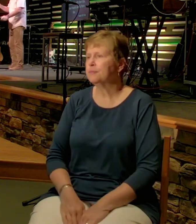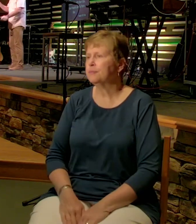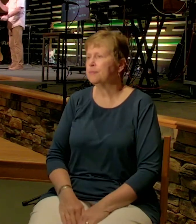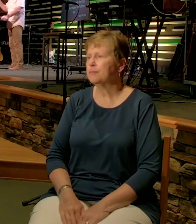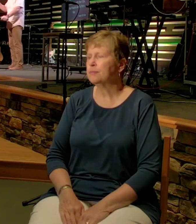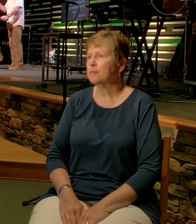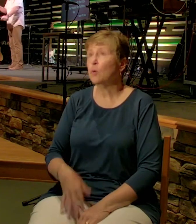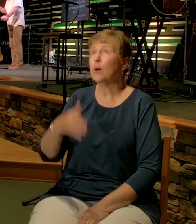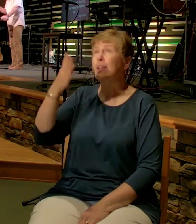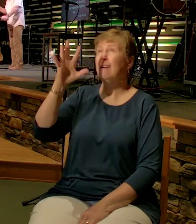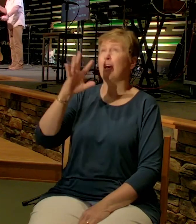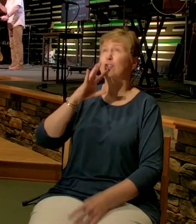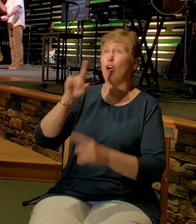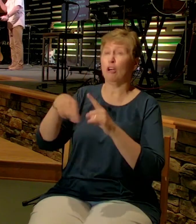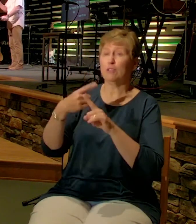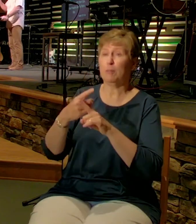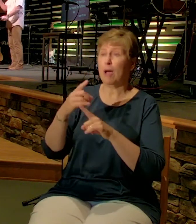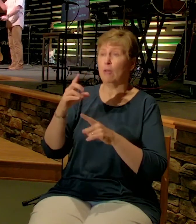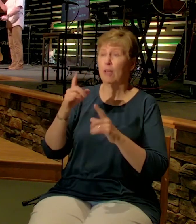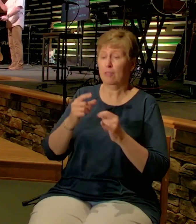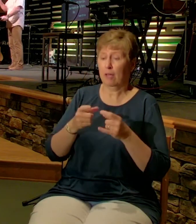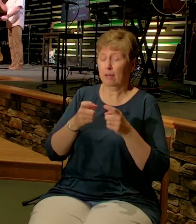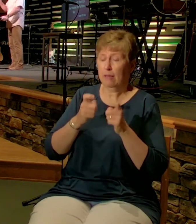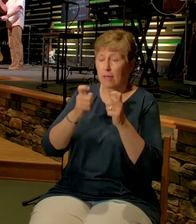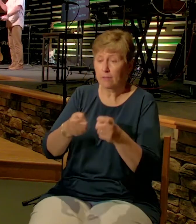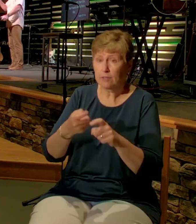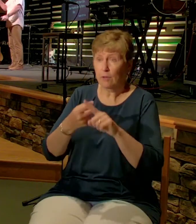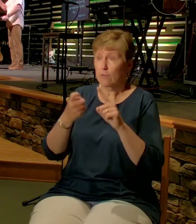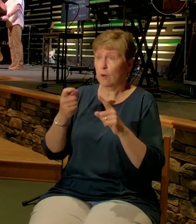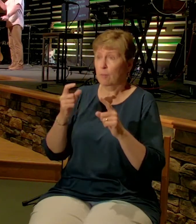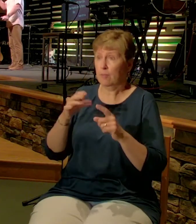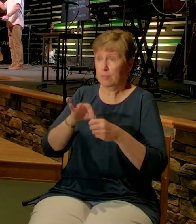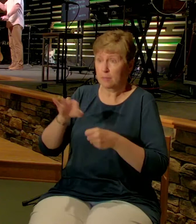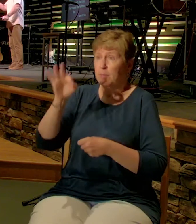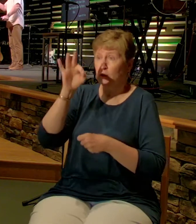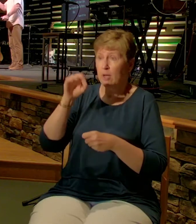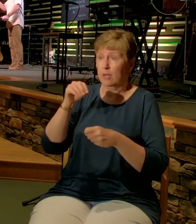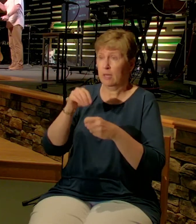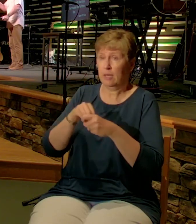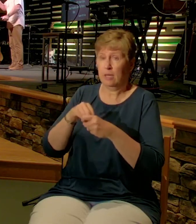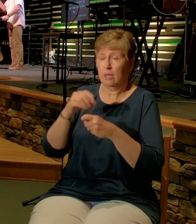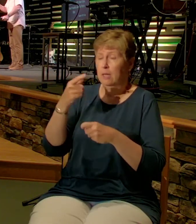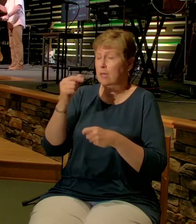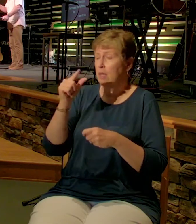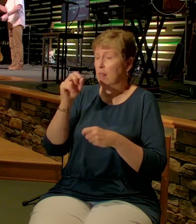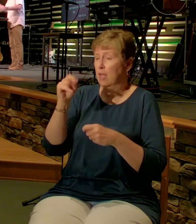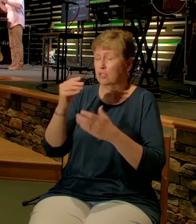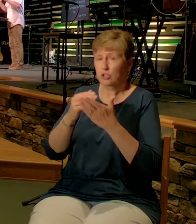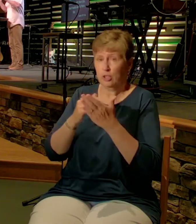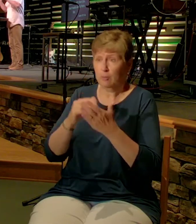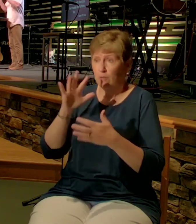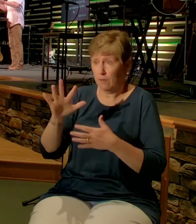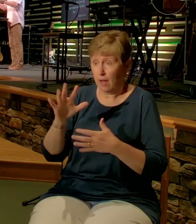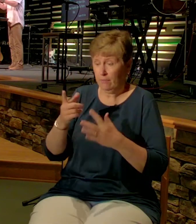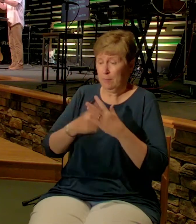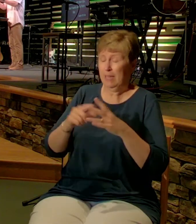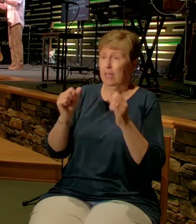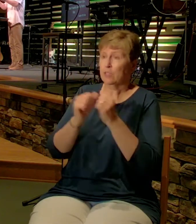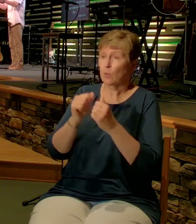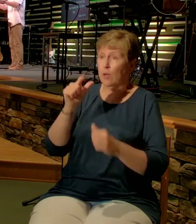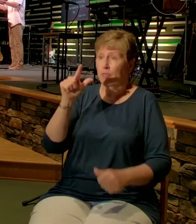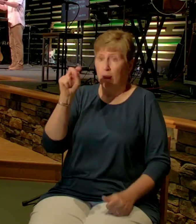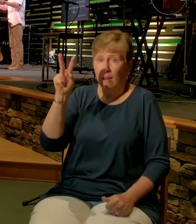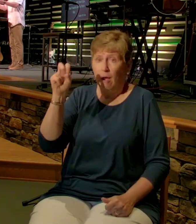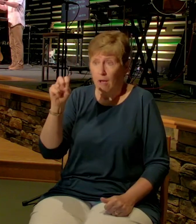talks about the fruit of the Spirit in Galatians chapter 5, and He begins with love, that's the kind